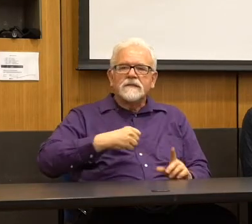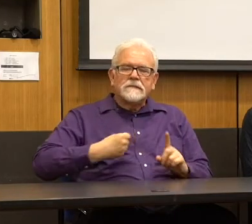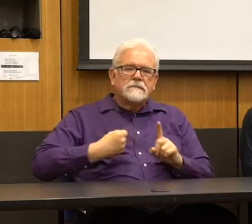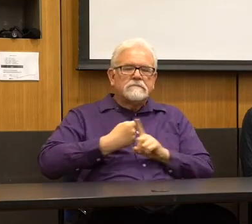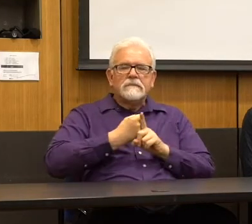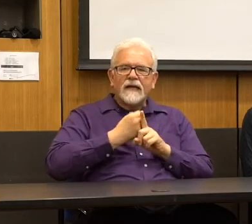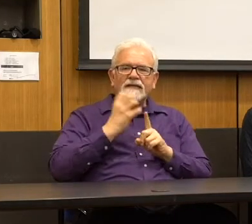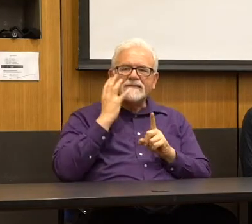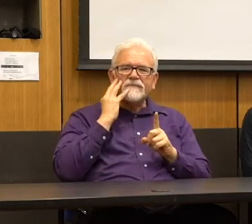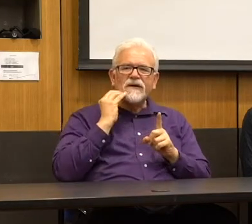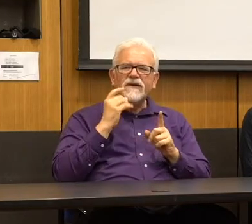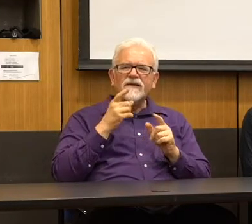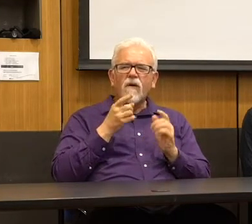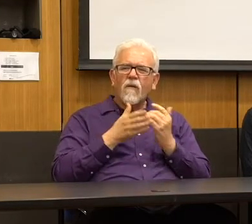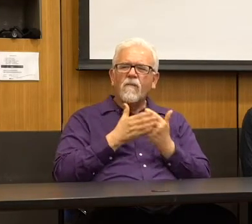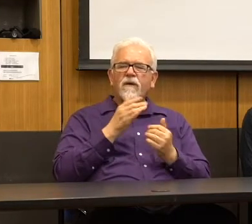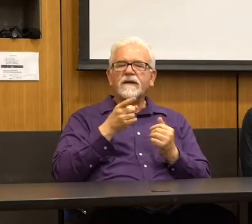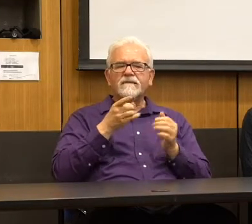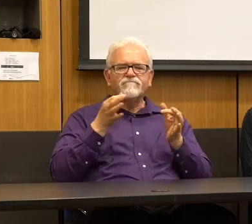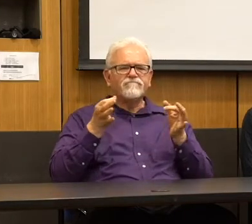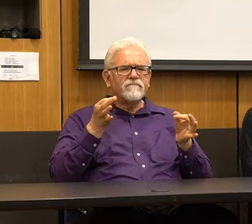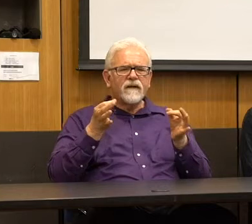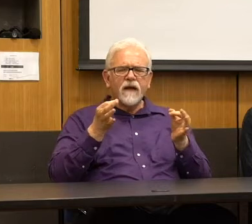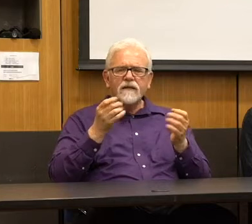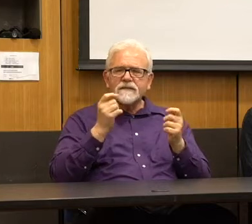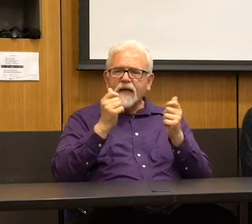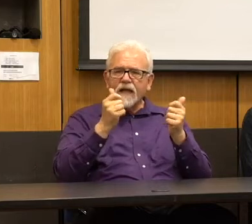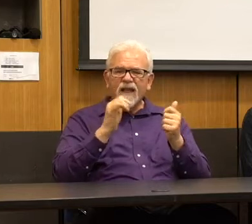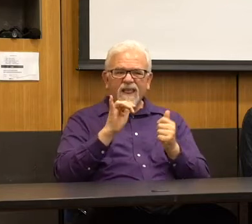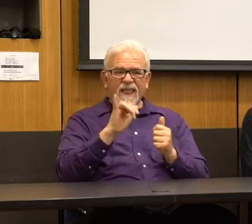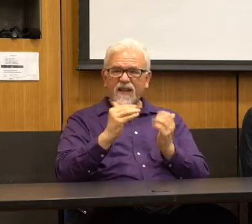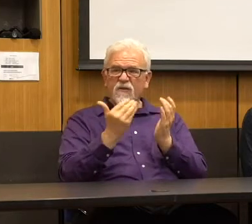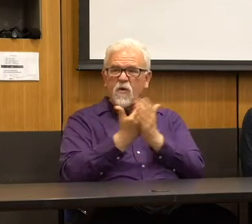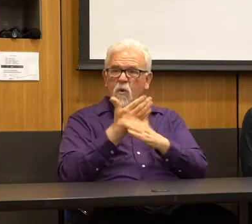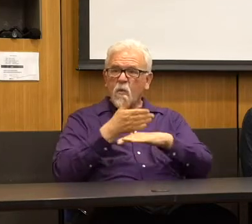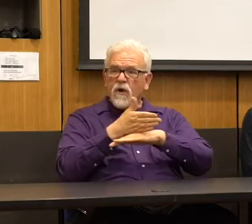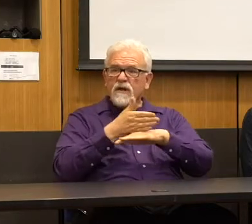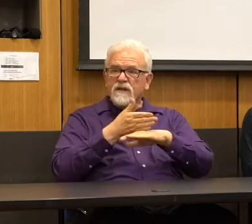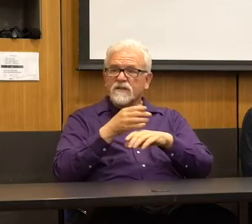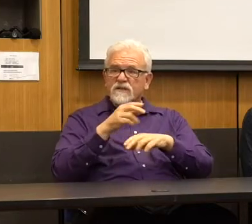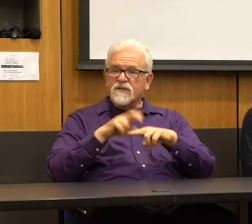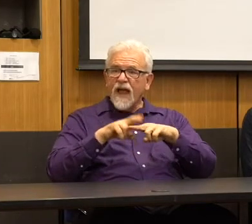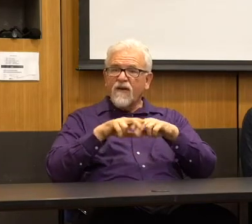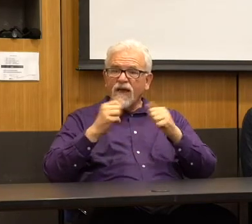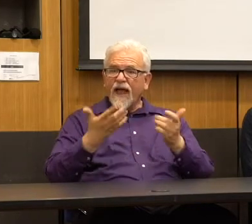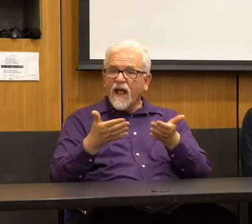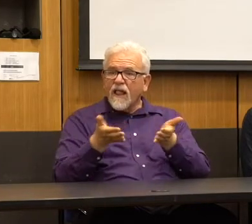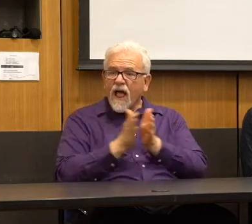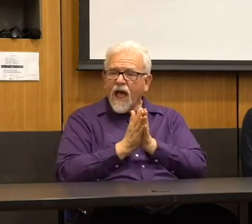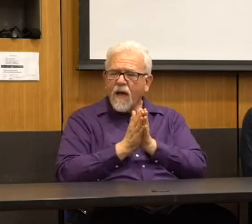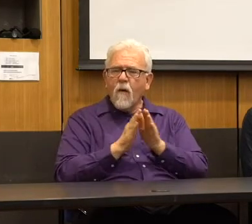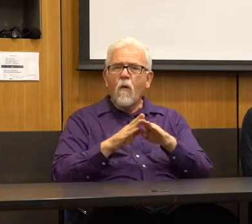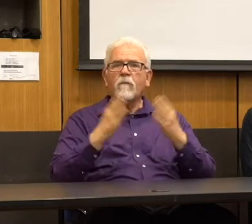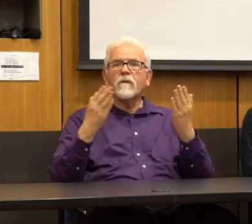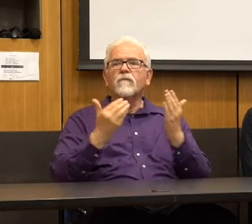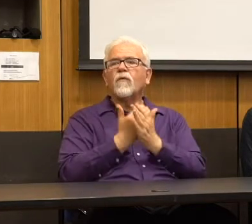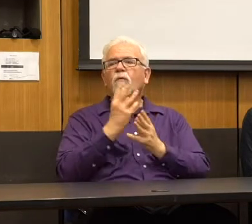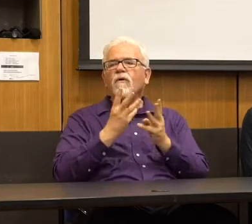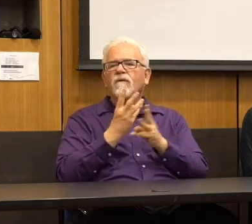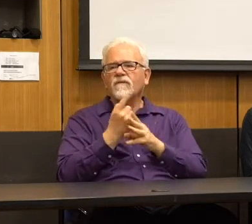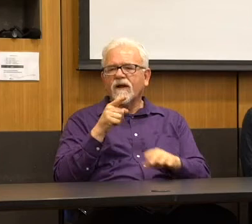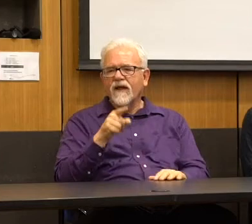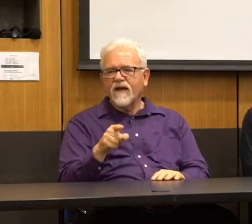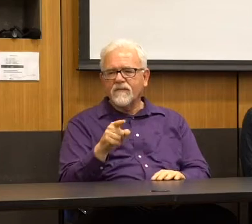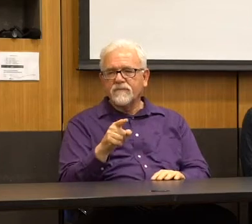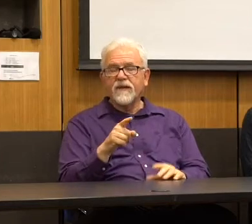what he did is describe how, you know, suddenly that new chair had opened up all these new possibilities to him. At the